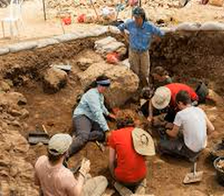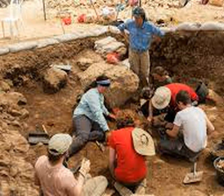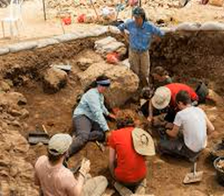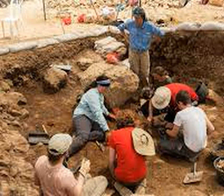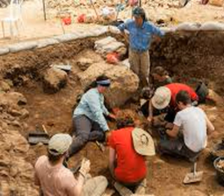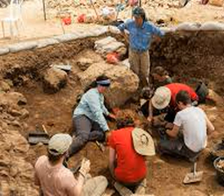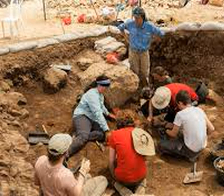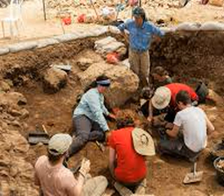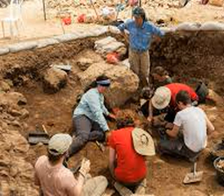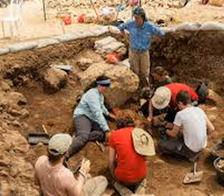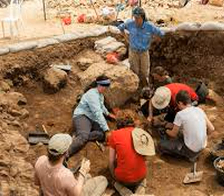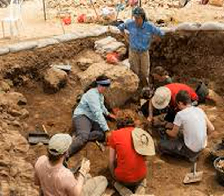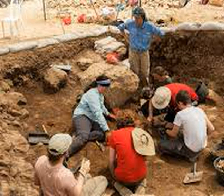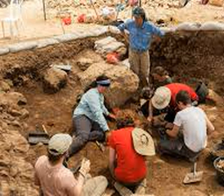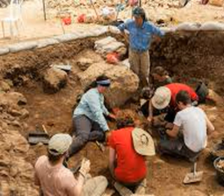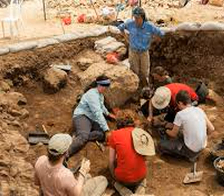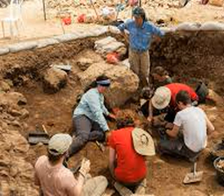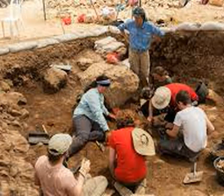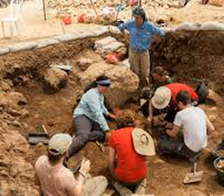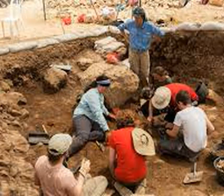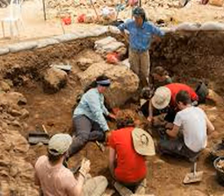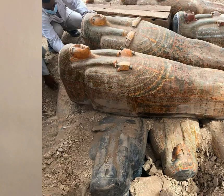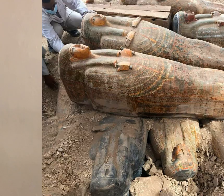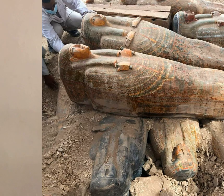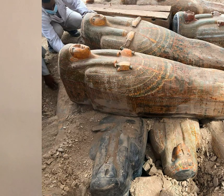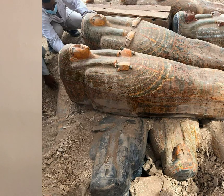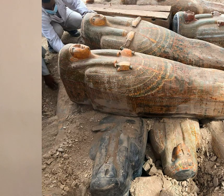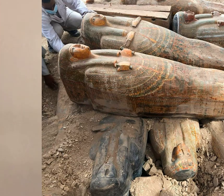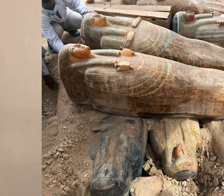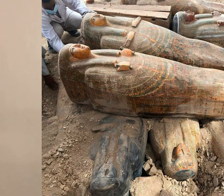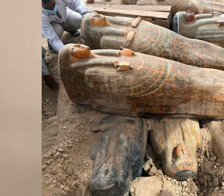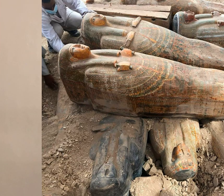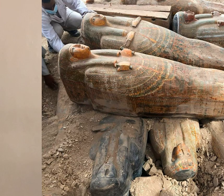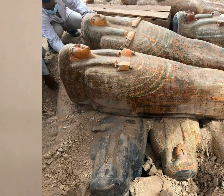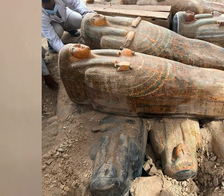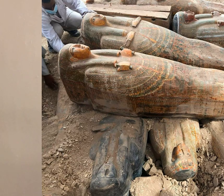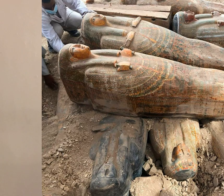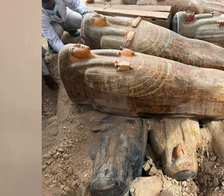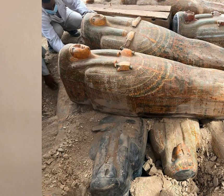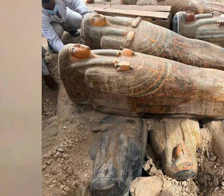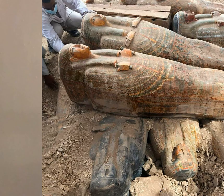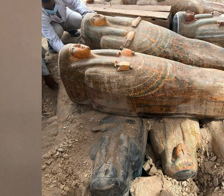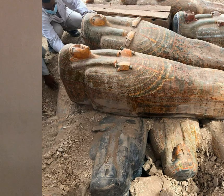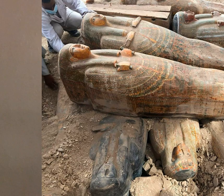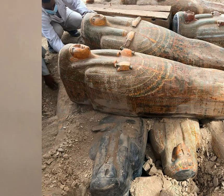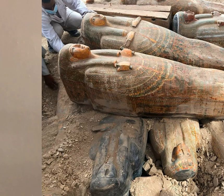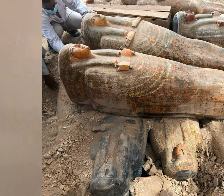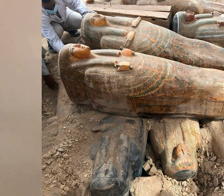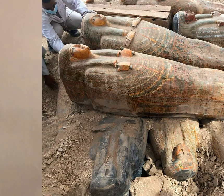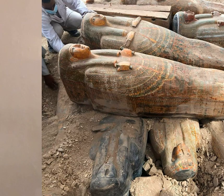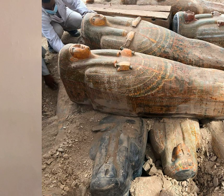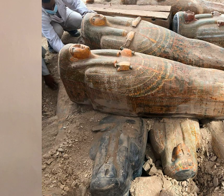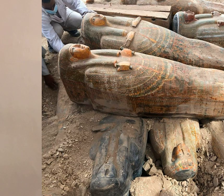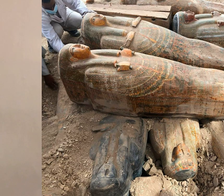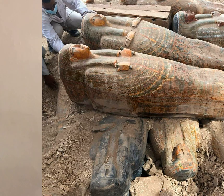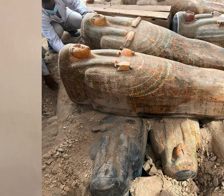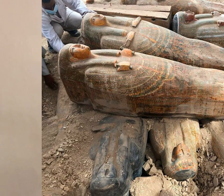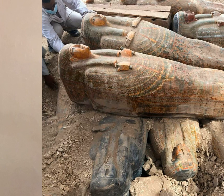were called archaeologists. Archaeologist is the person who studies the remains of the